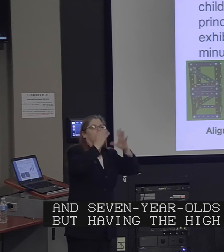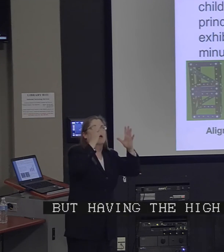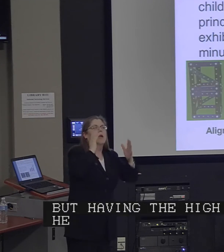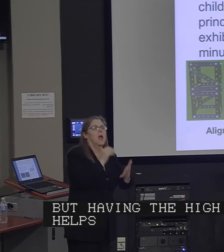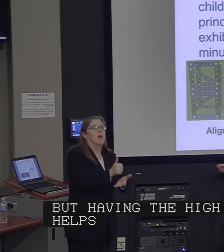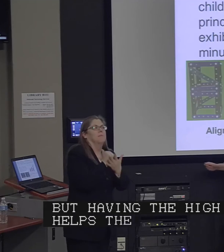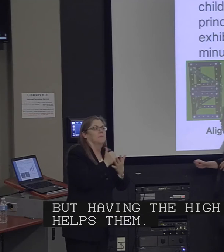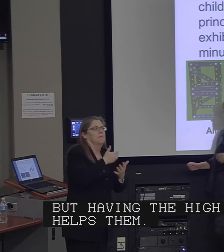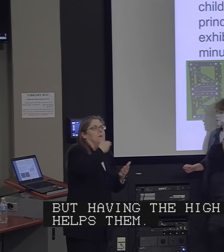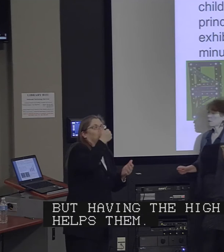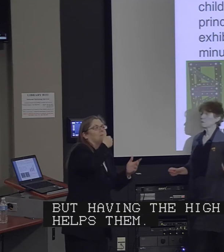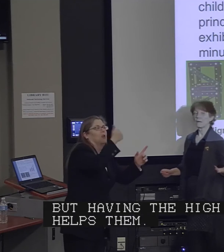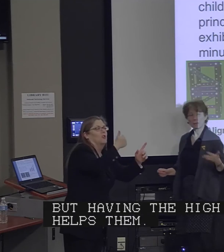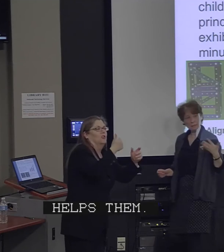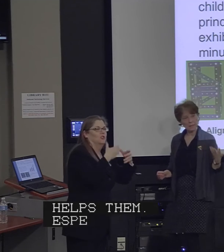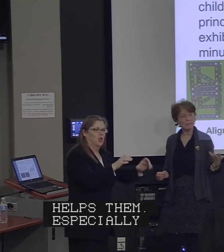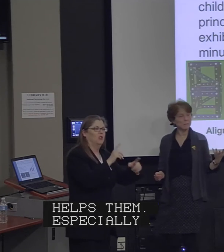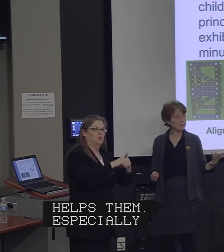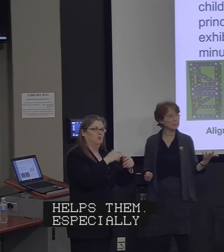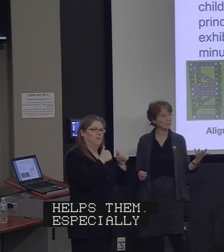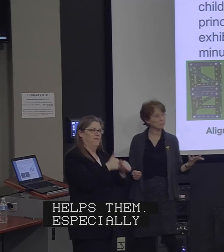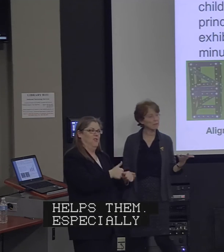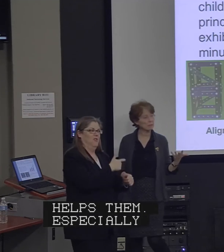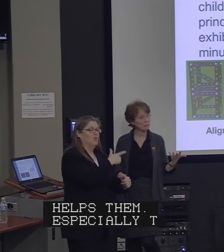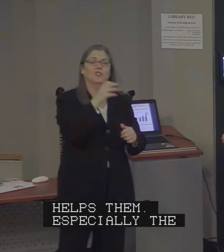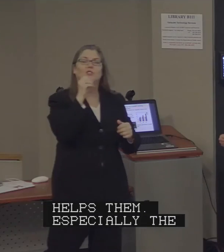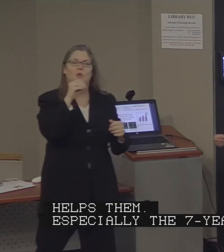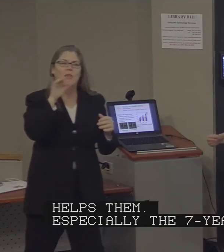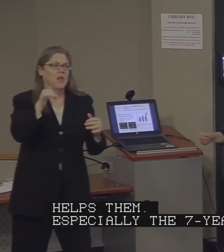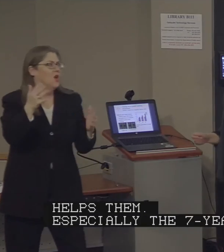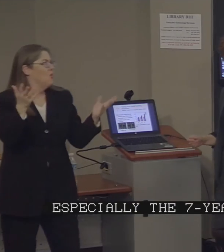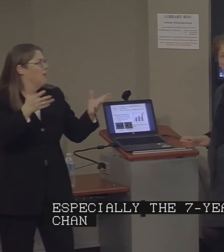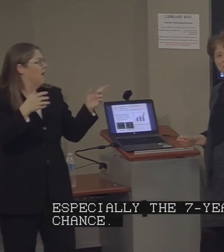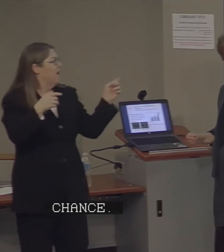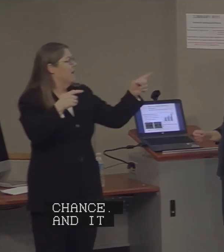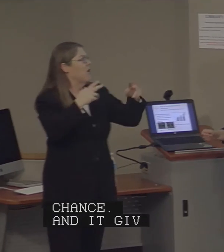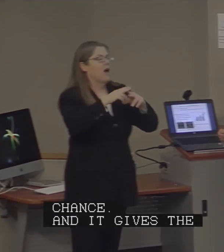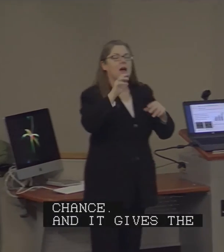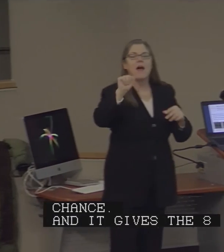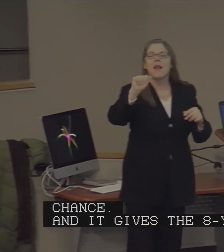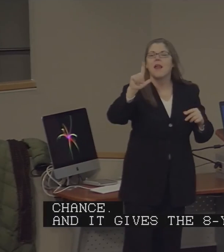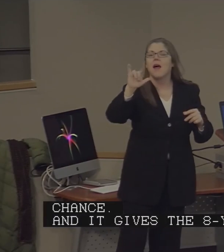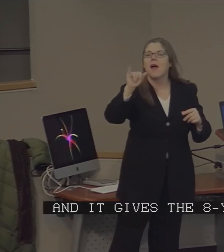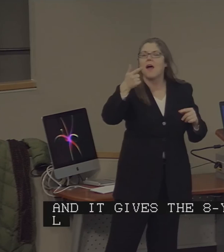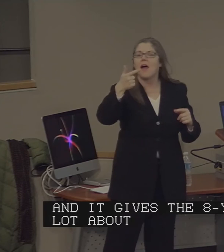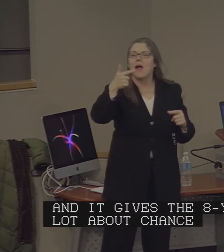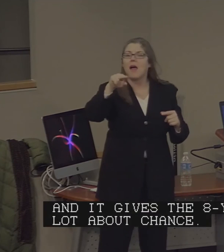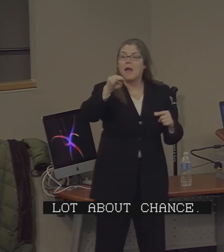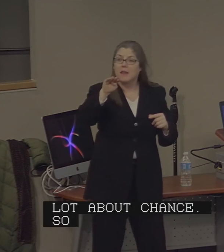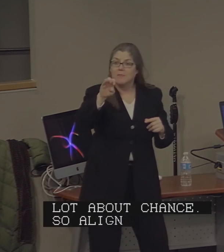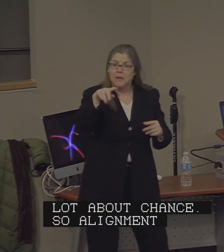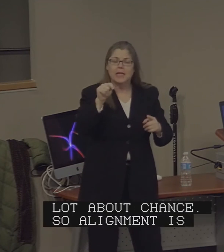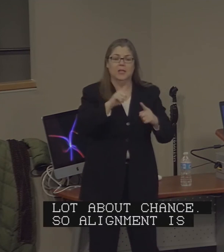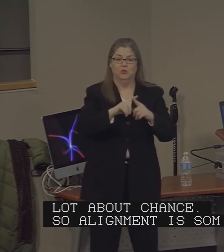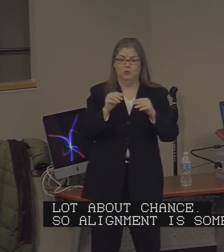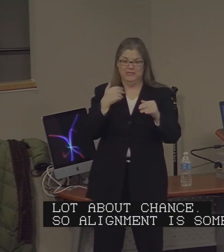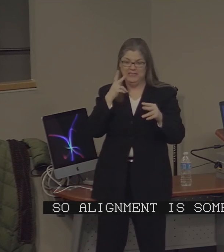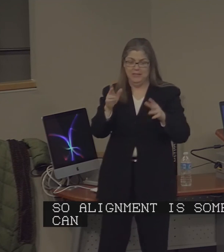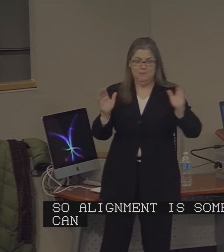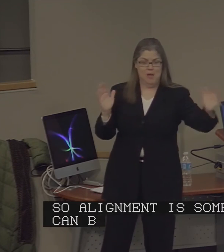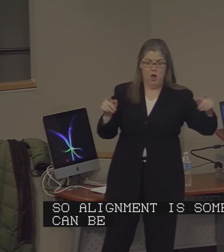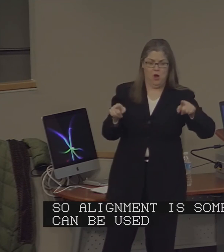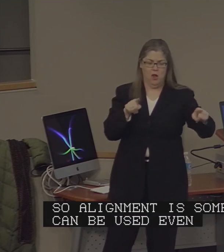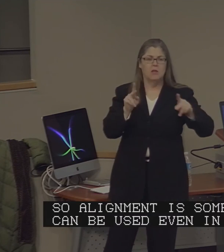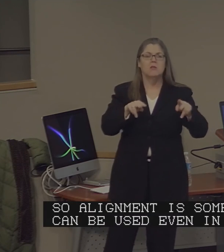above chance. So alignment is something that can be used even in a really brief intervention to teach something to